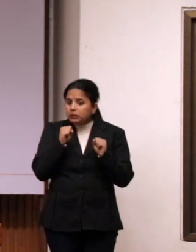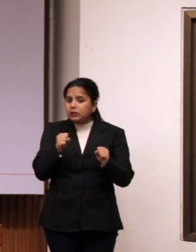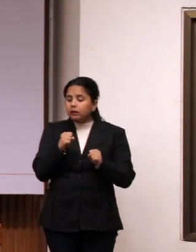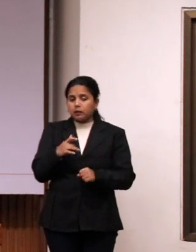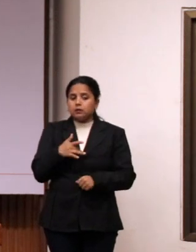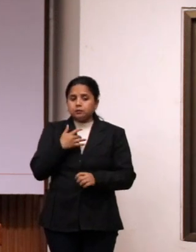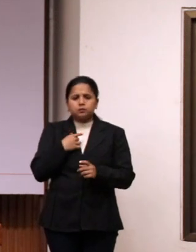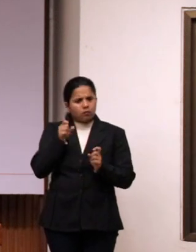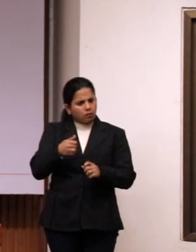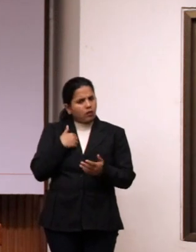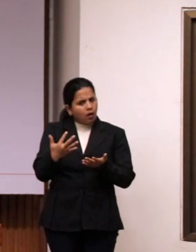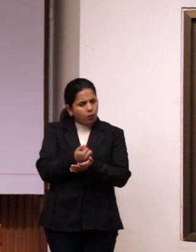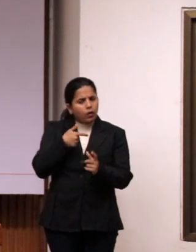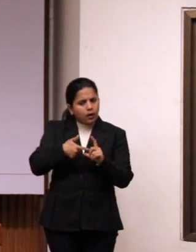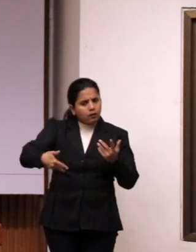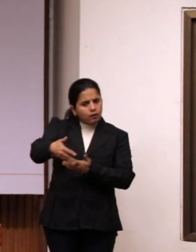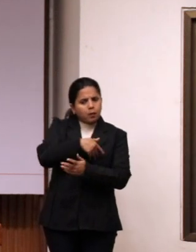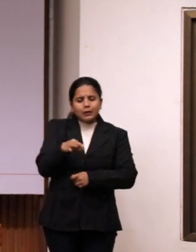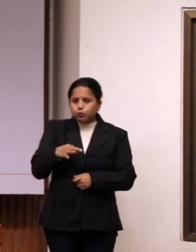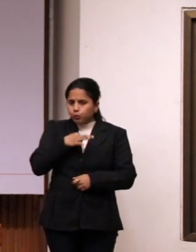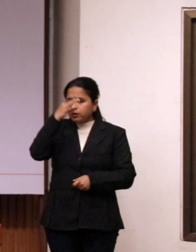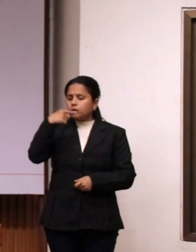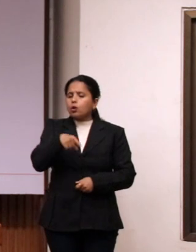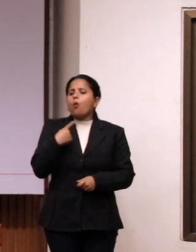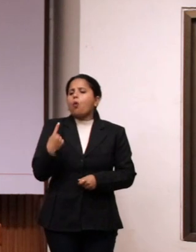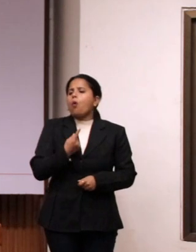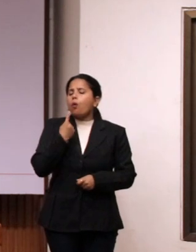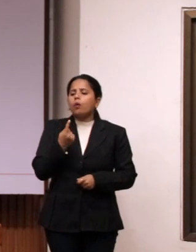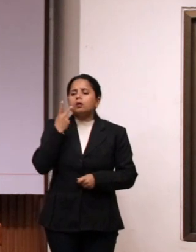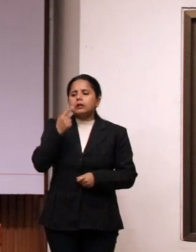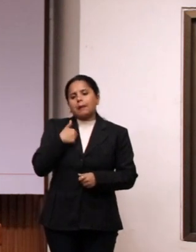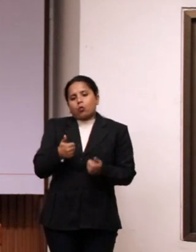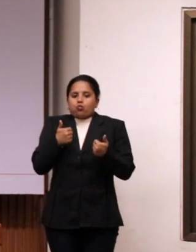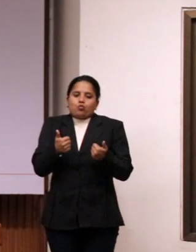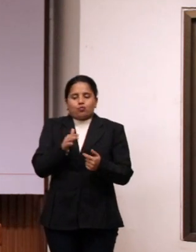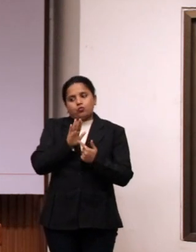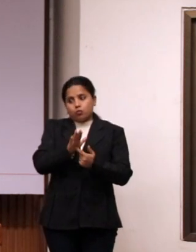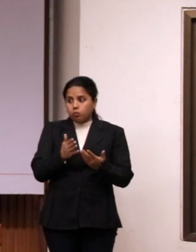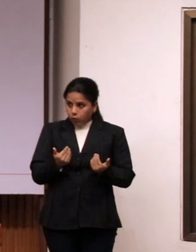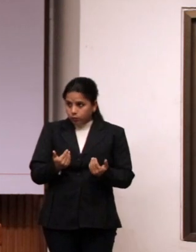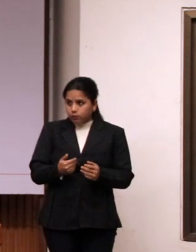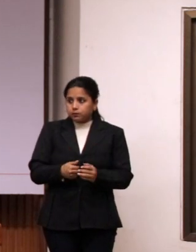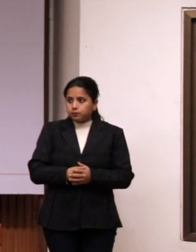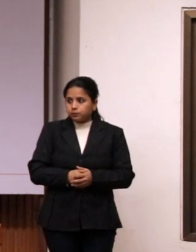so we can take environment in a spiritual sense, that just being it would be very good?